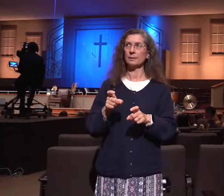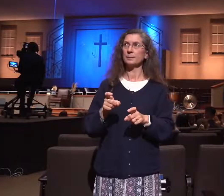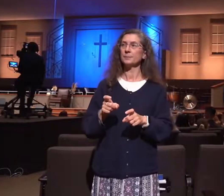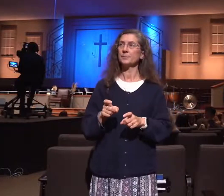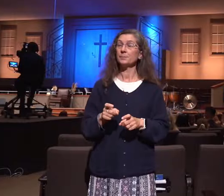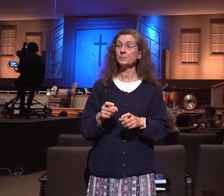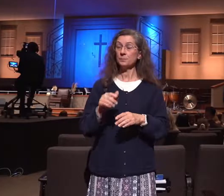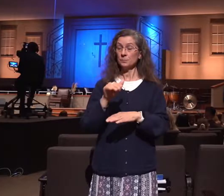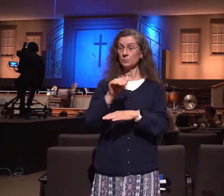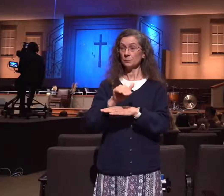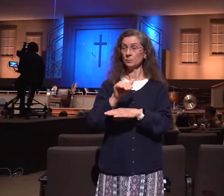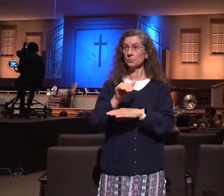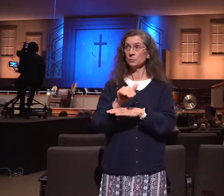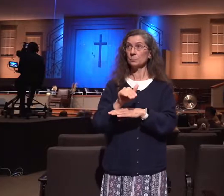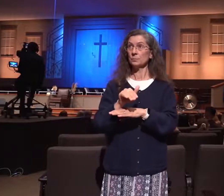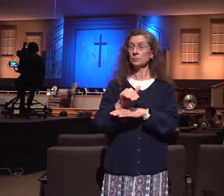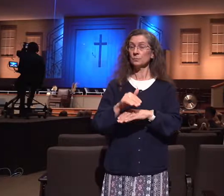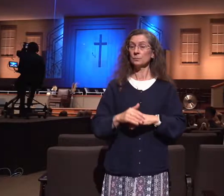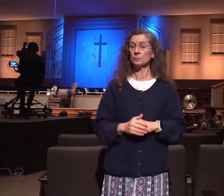Tonight,